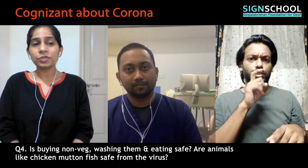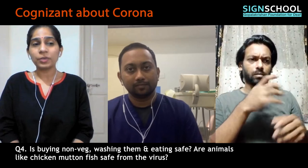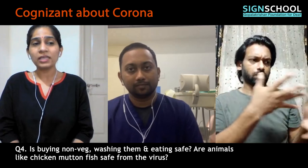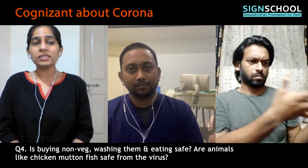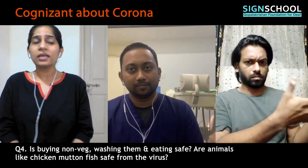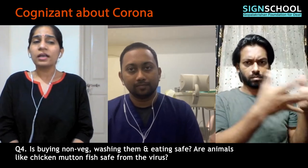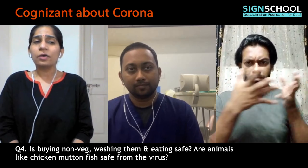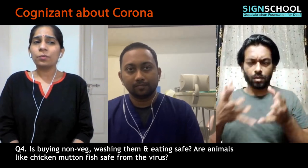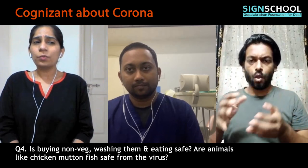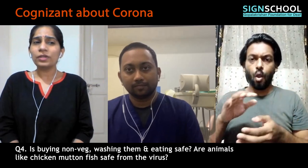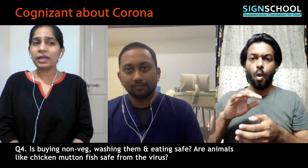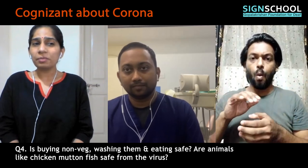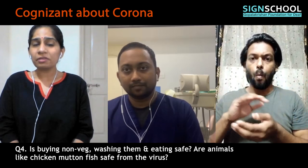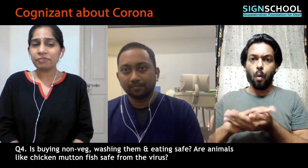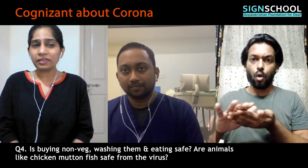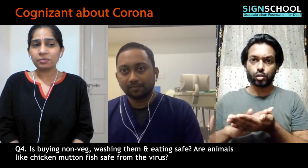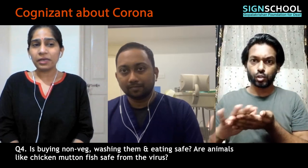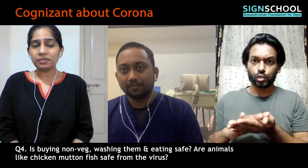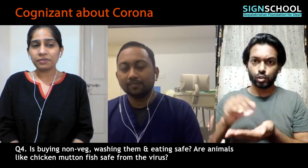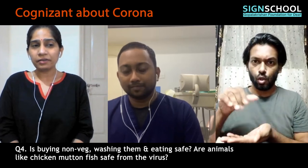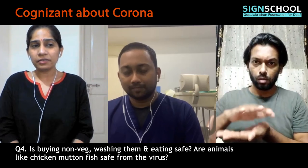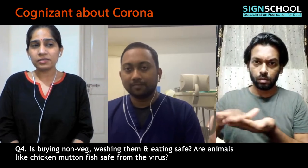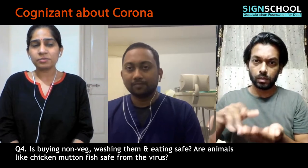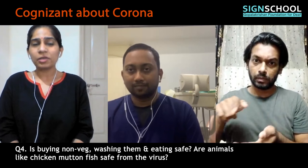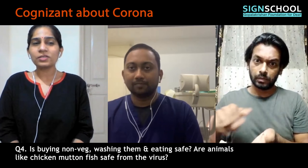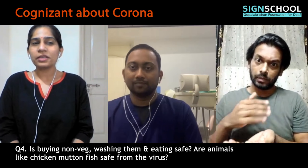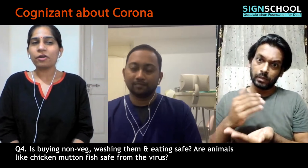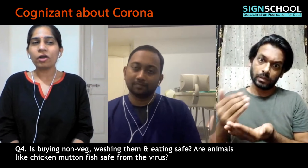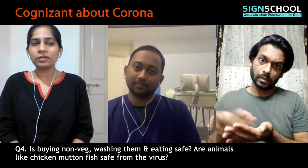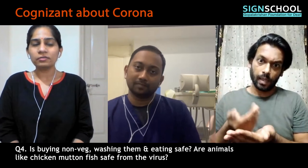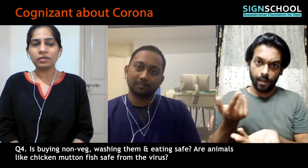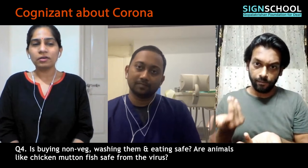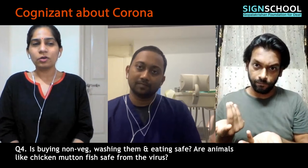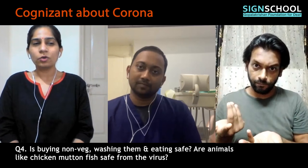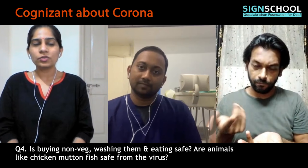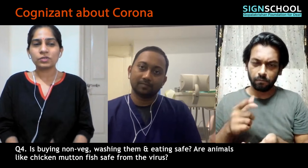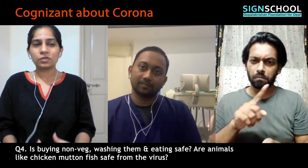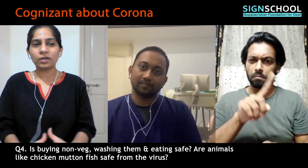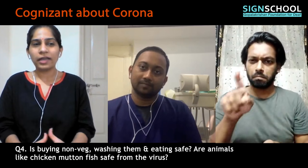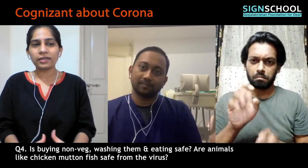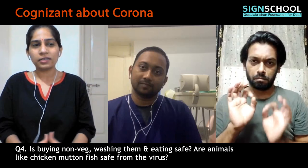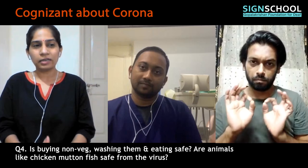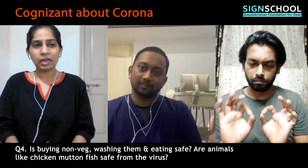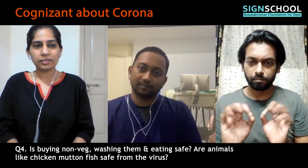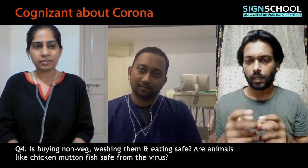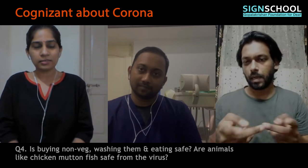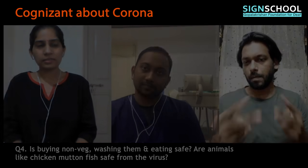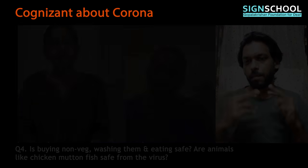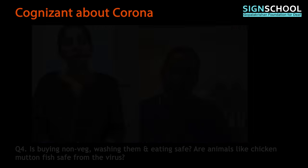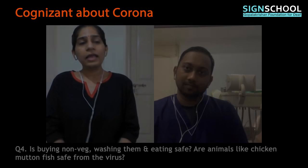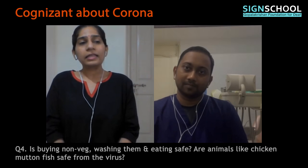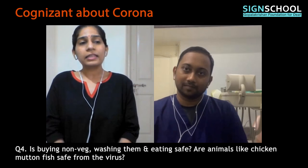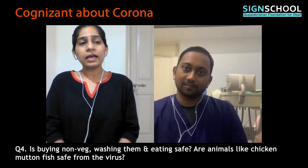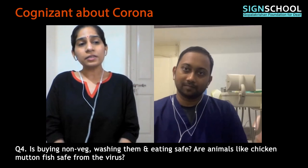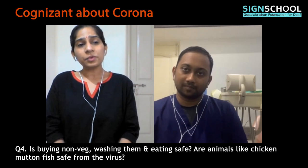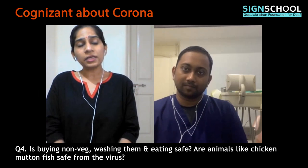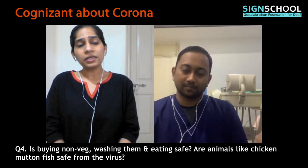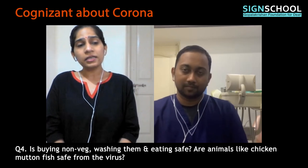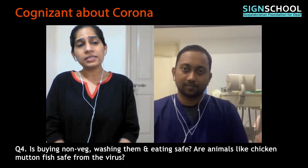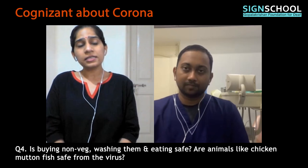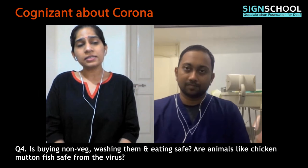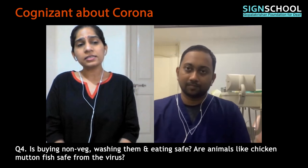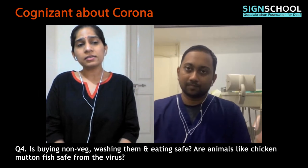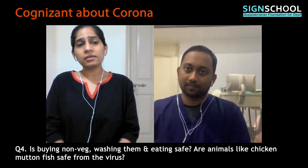we buy to eat, will that be affected by the virus because they are all in close contact and in clusters? The other